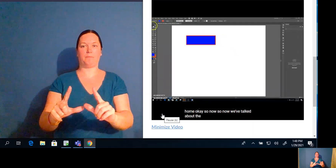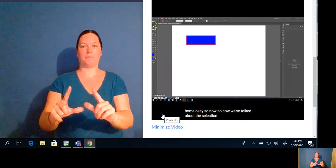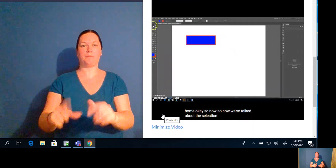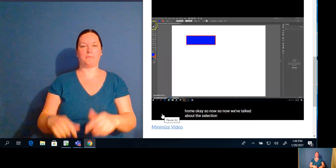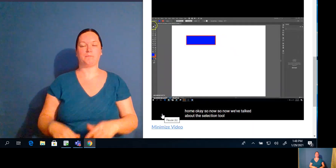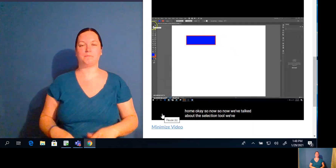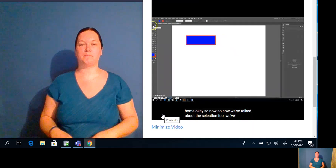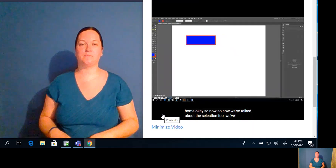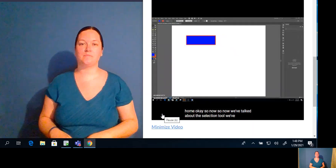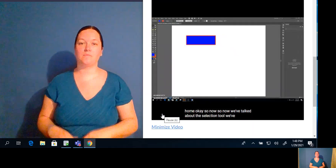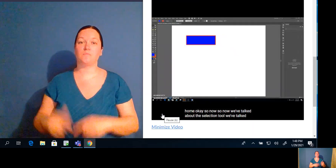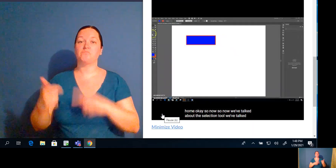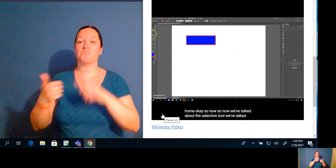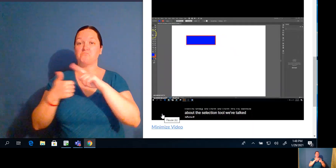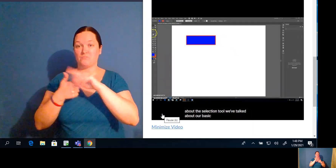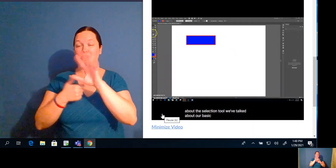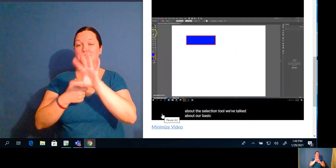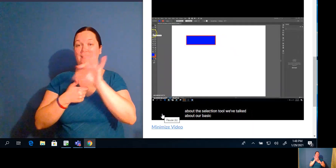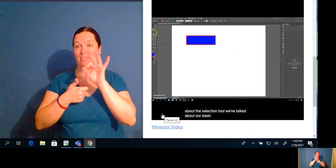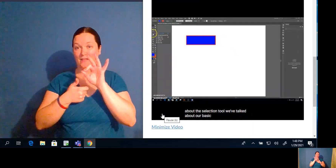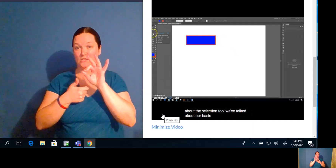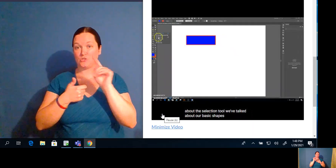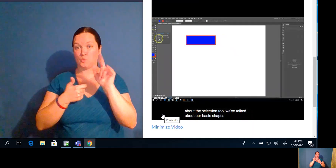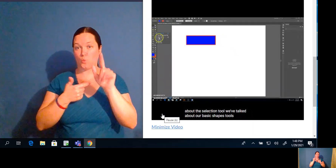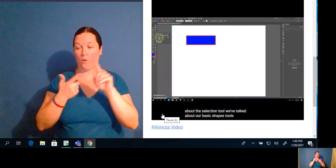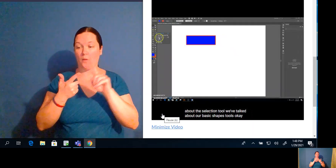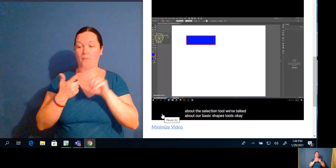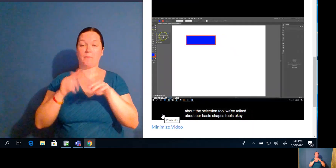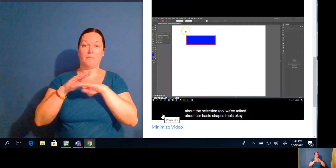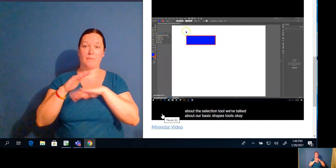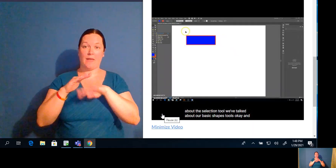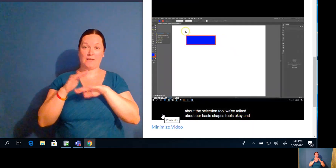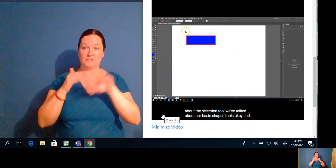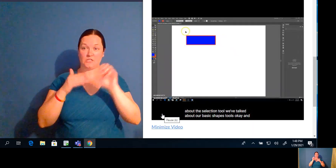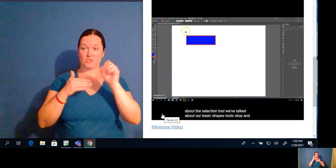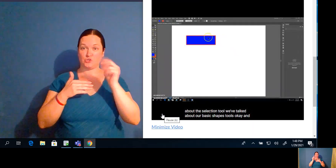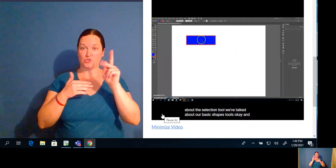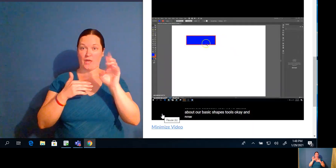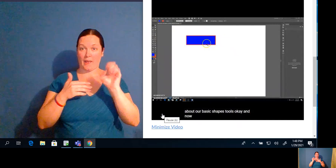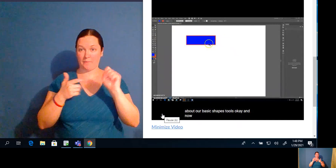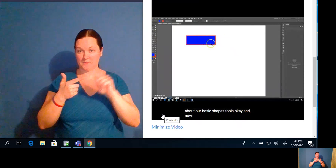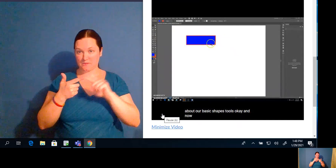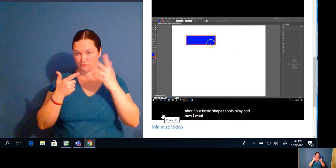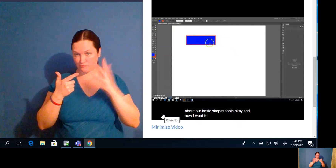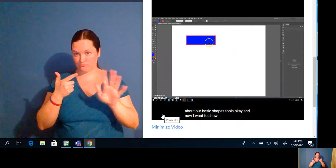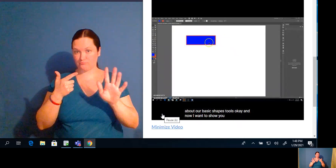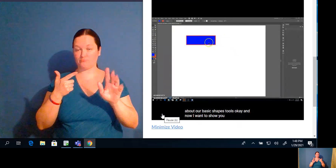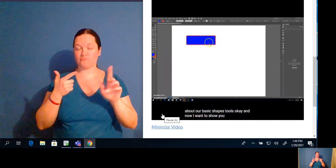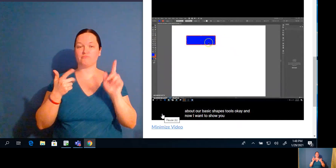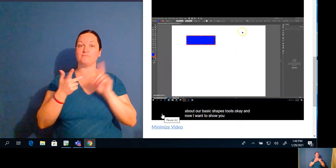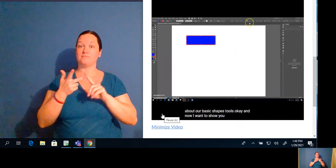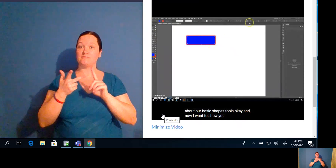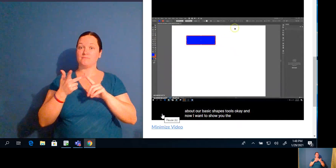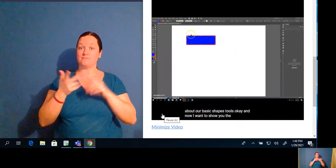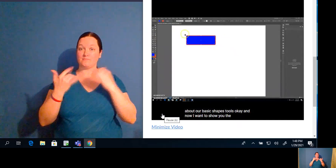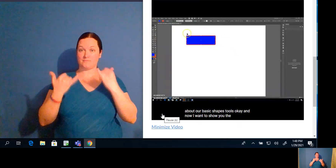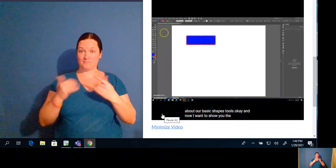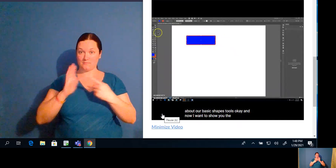we've talked about the selection tool. We've talked about our basic shapes tools. Okay, and now I want to show